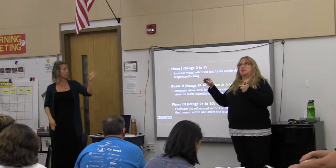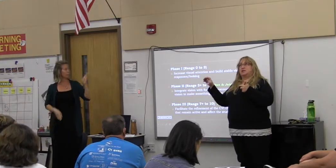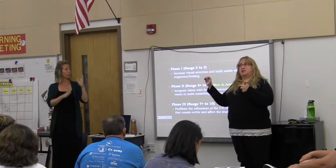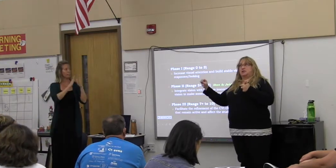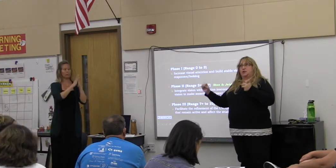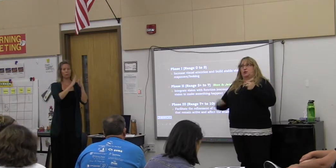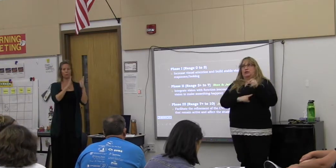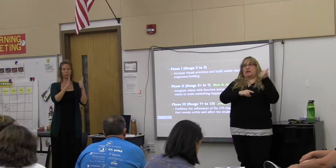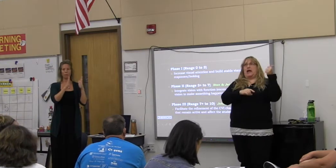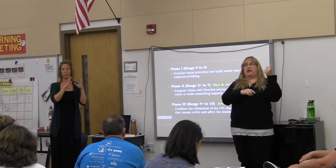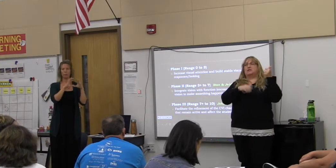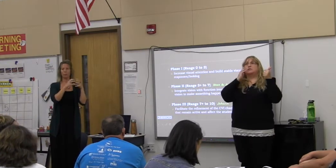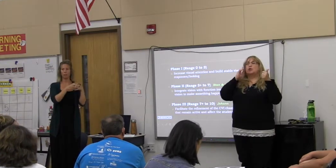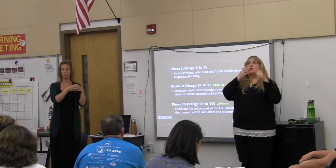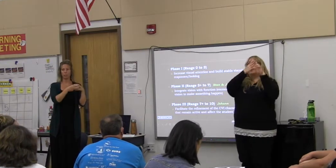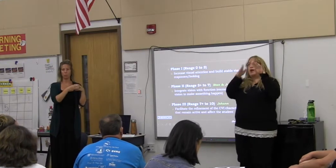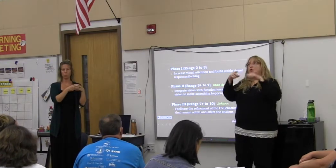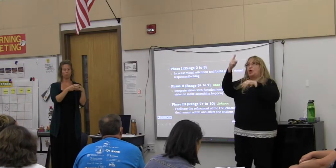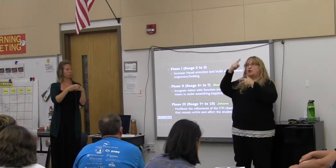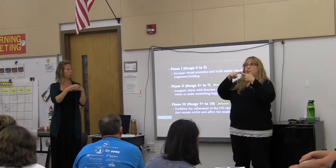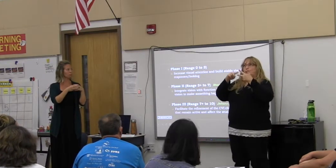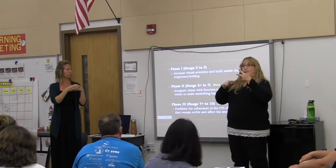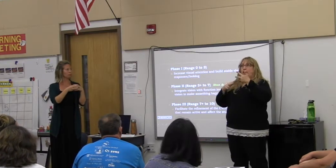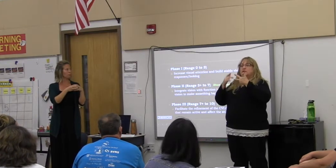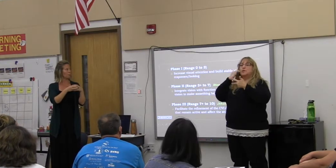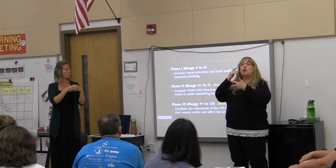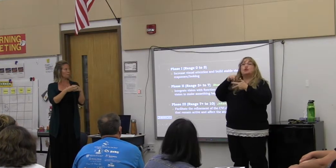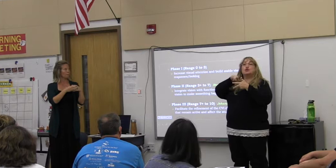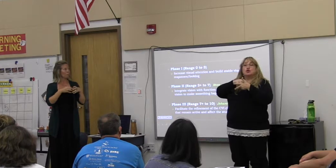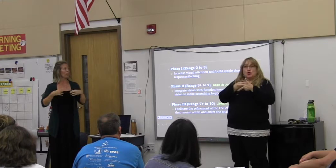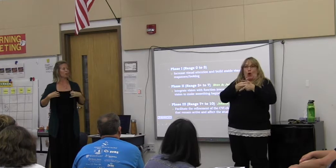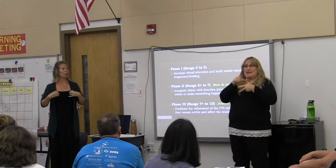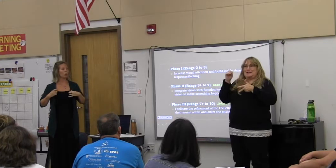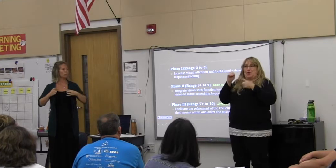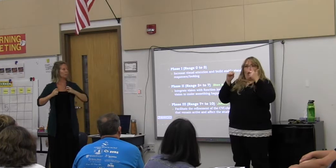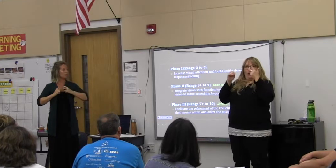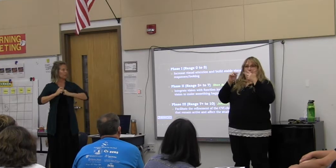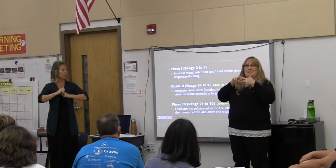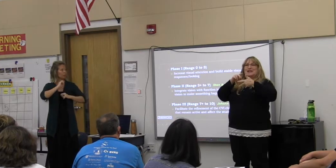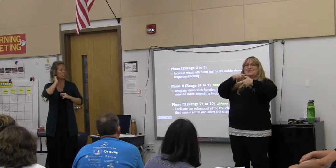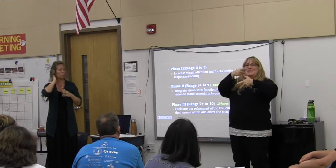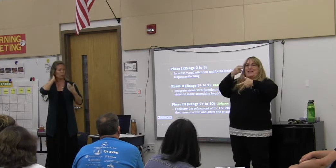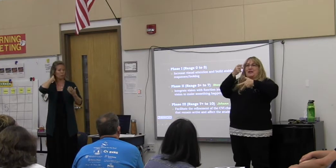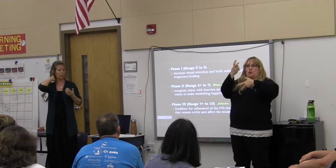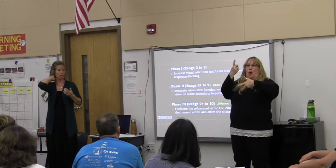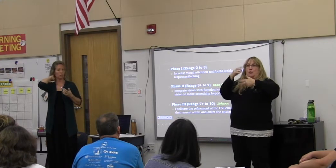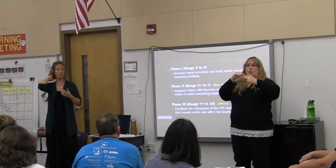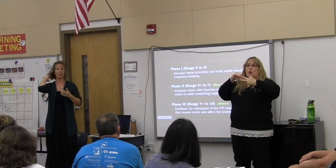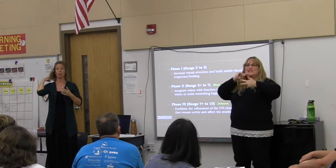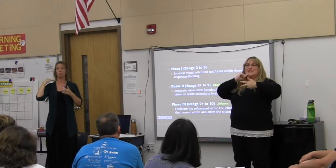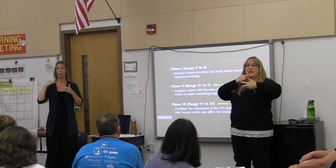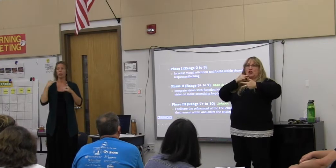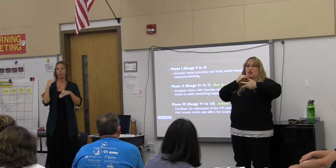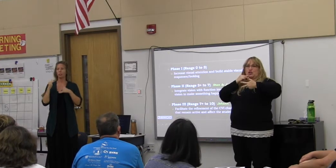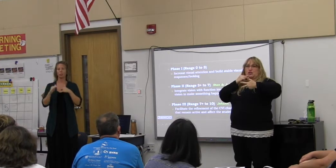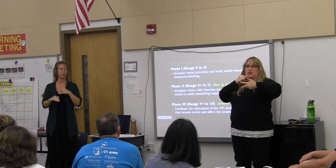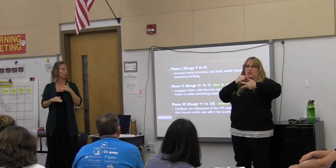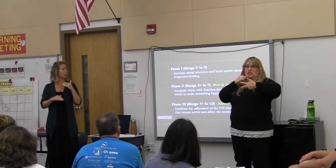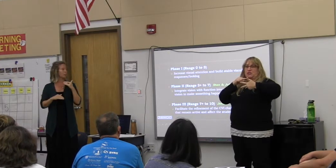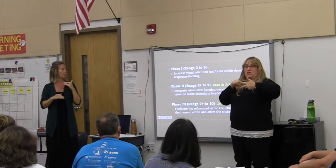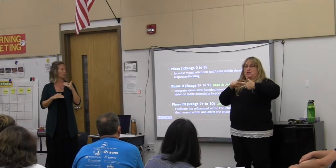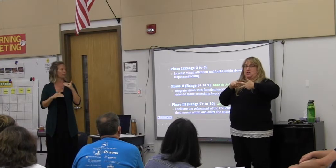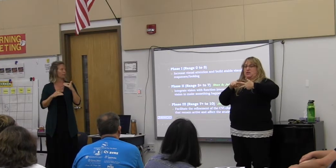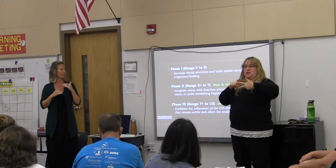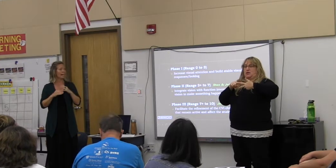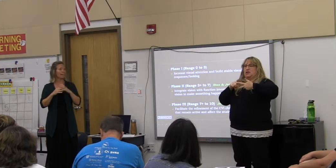you have a range between 0 to 3, you're in phase 1. And the goal of this phase, really, when we're working with these kiddos, we are just